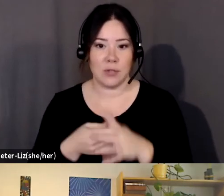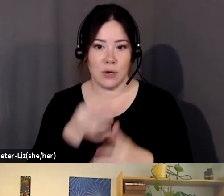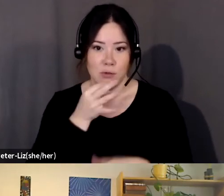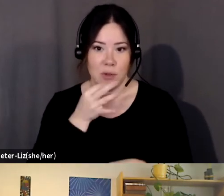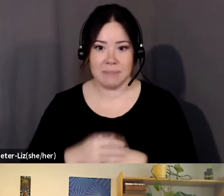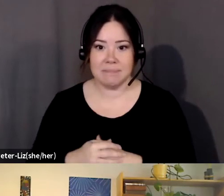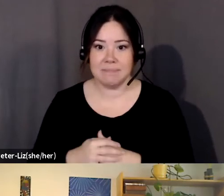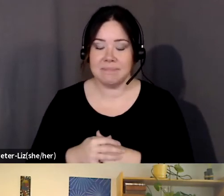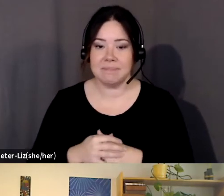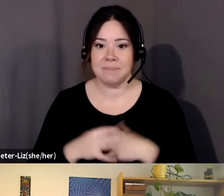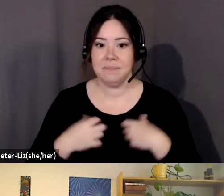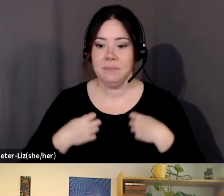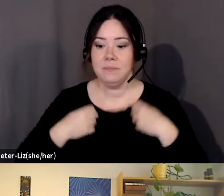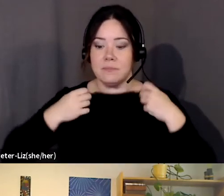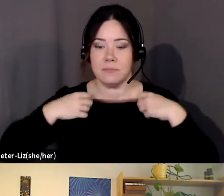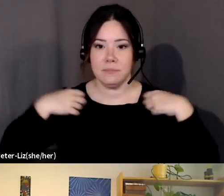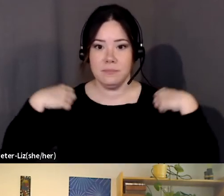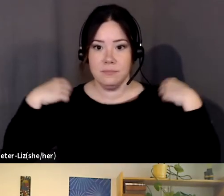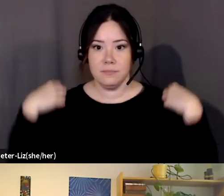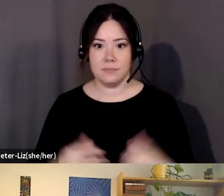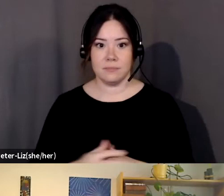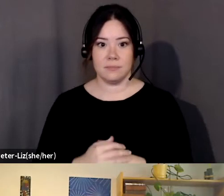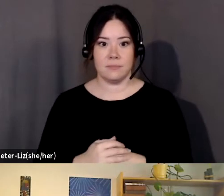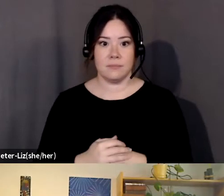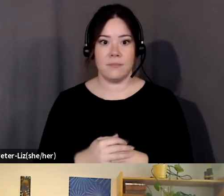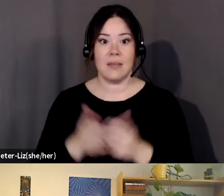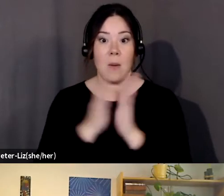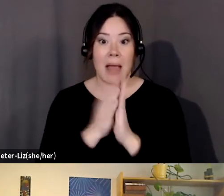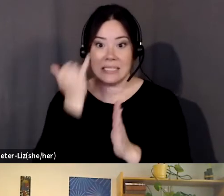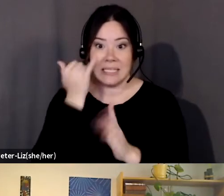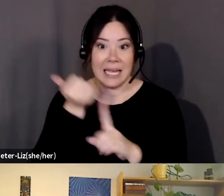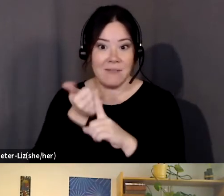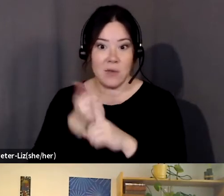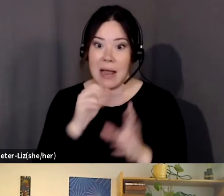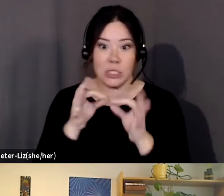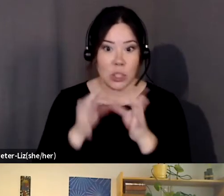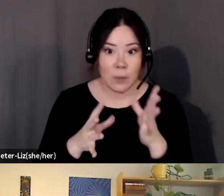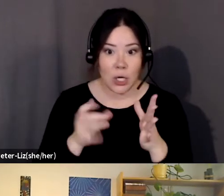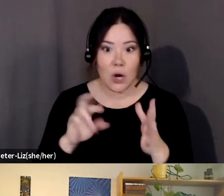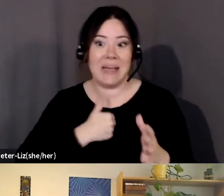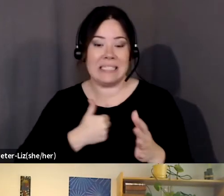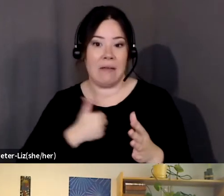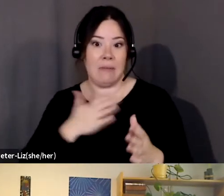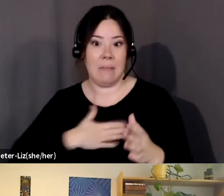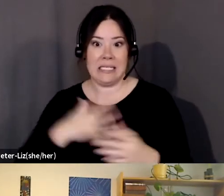I'm gonna ask that if you're not an interpreter or myself, that you please turn your camera off for now.